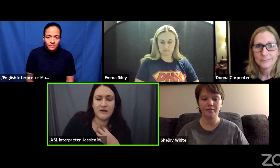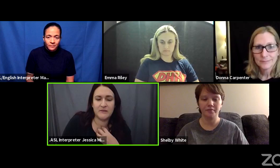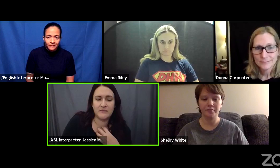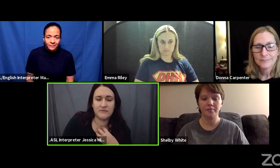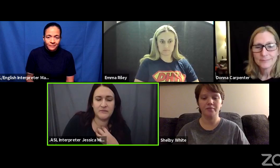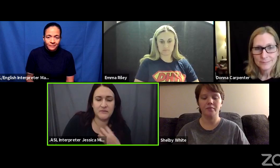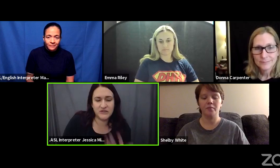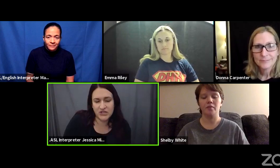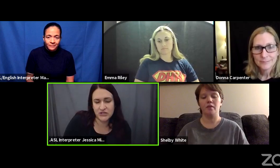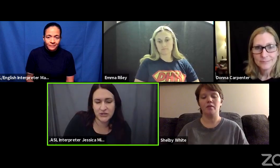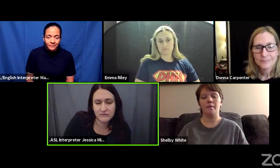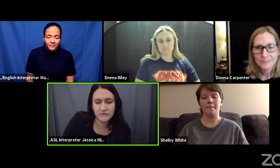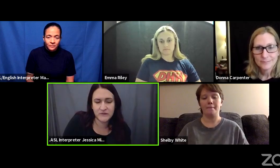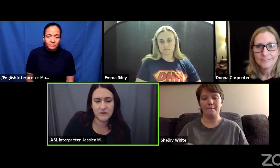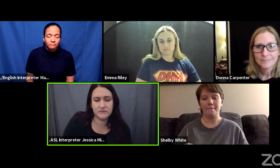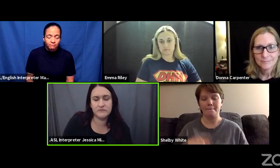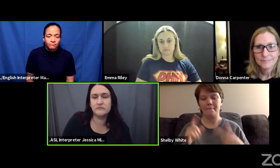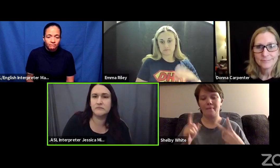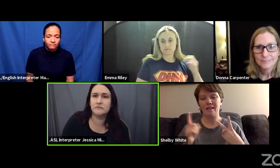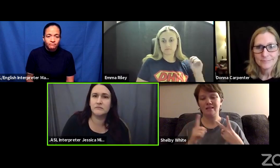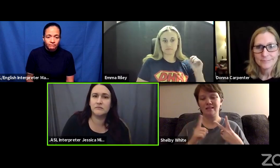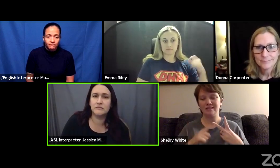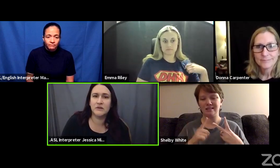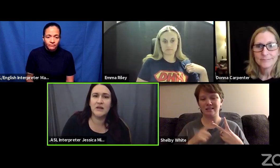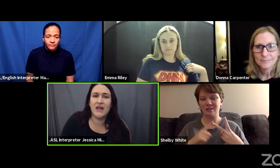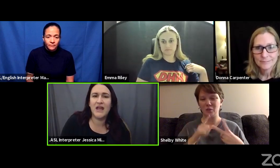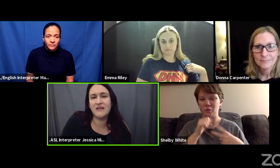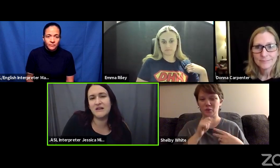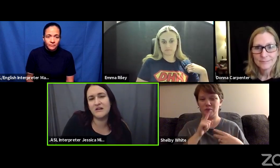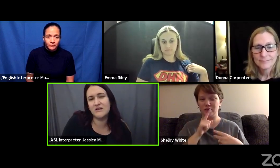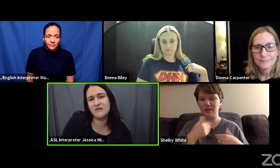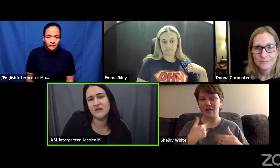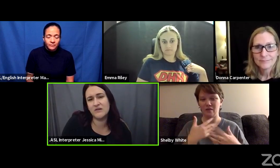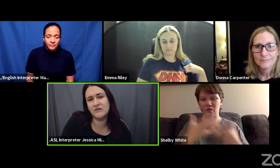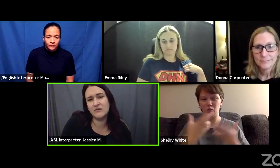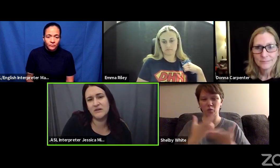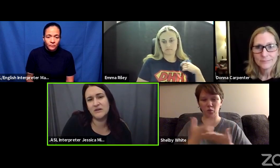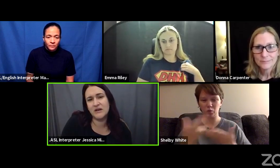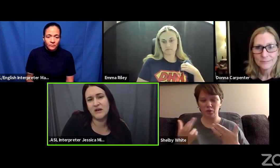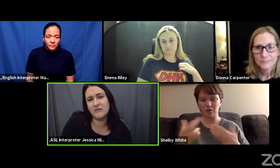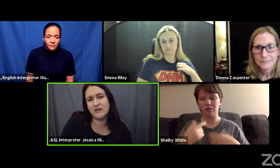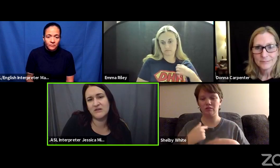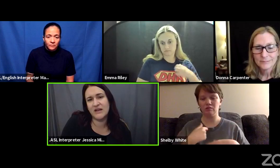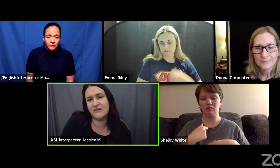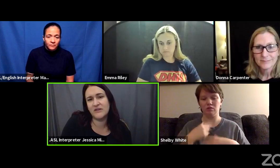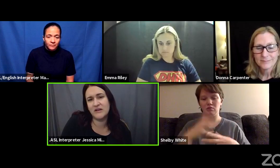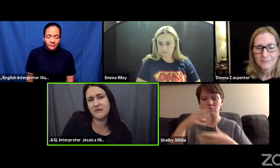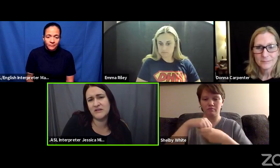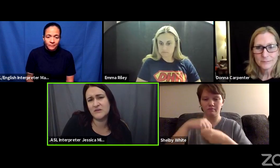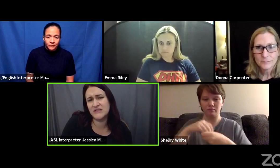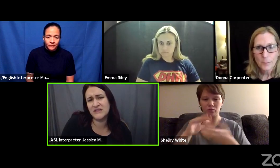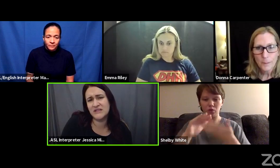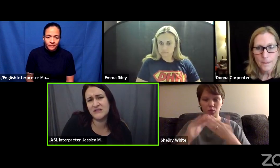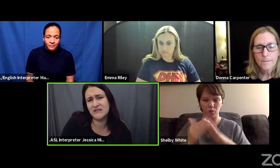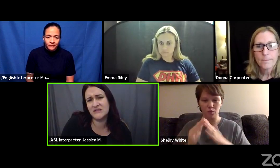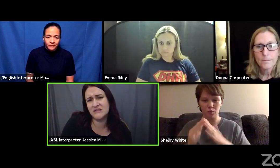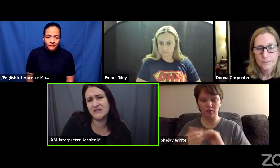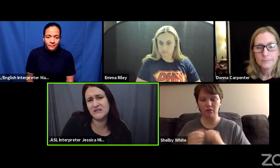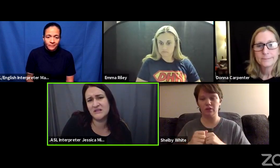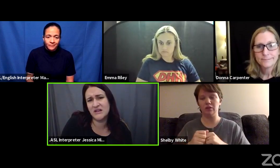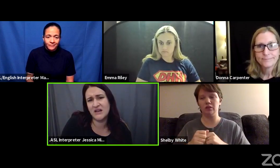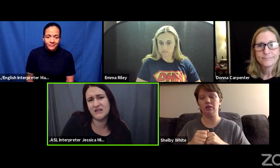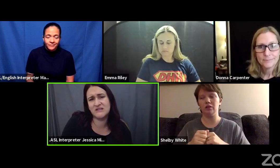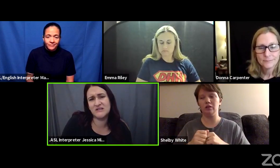myself is changing. So, and then also, I really don't have a lot of